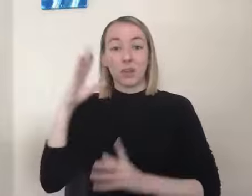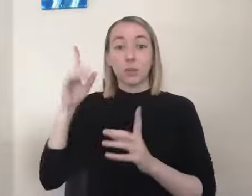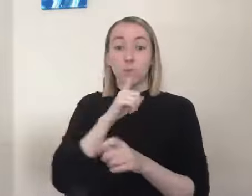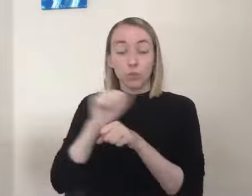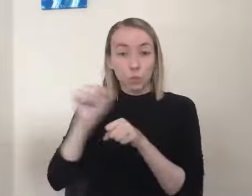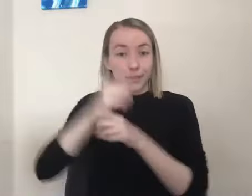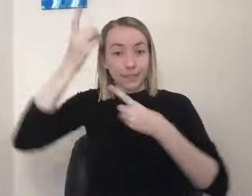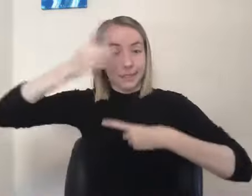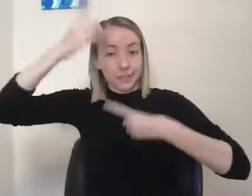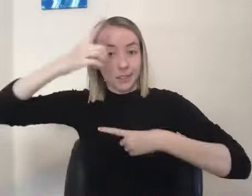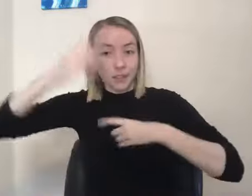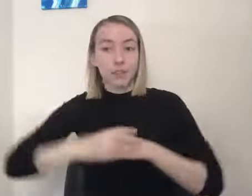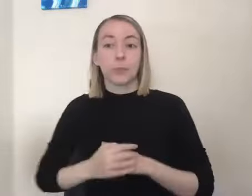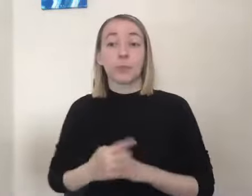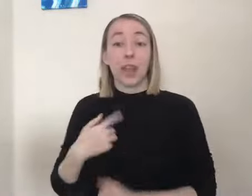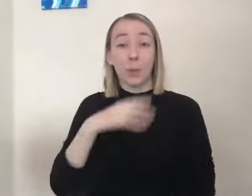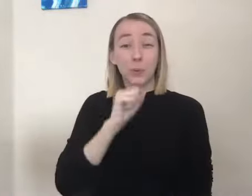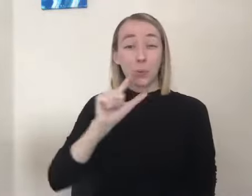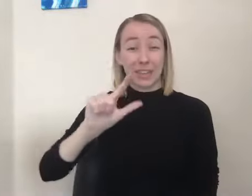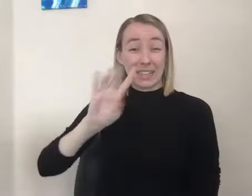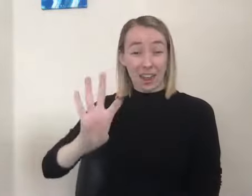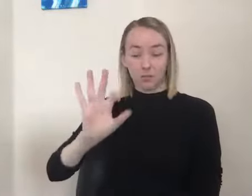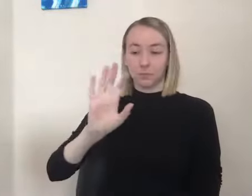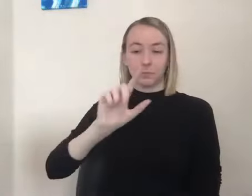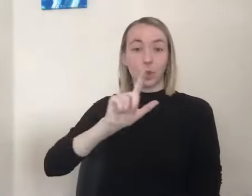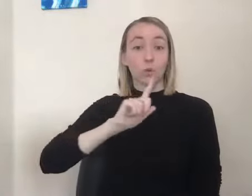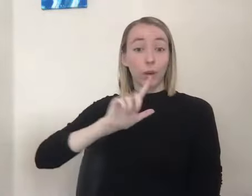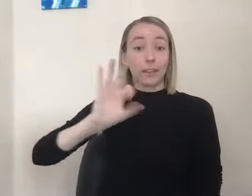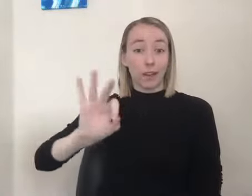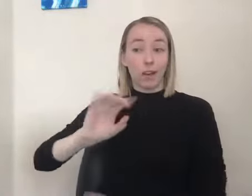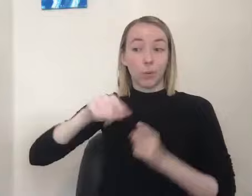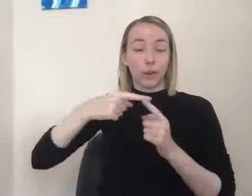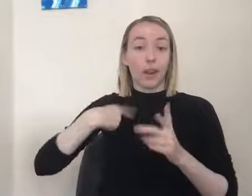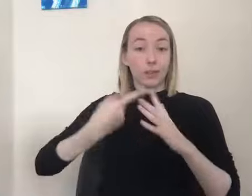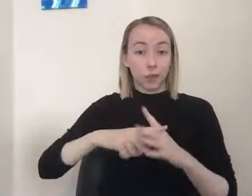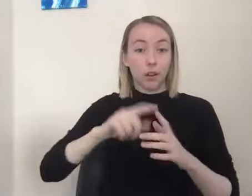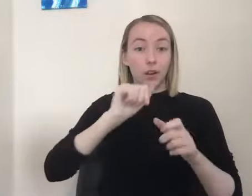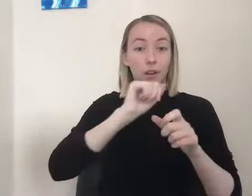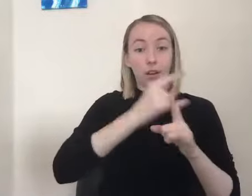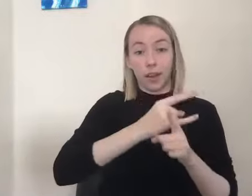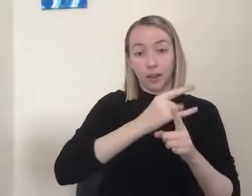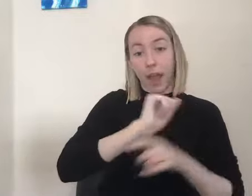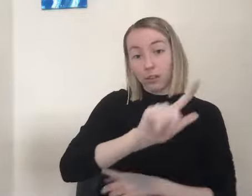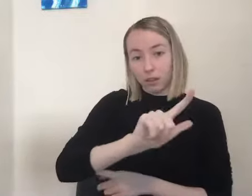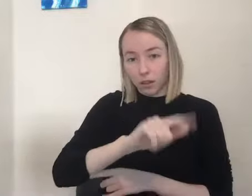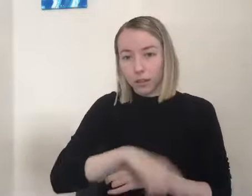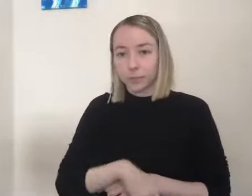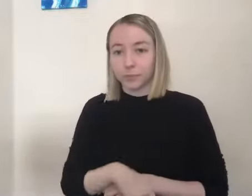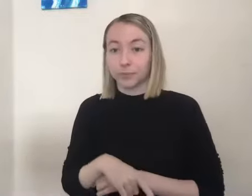these things. It took me a while to realise that my husband was alcoholic, to see that there was a disease in